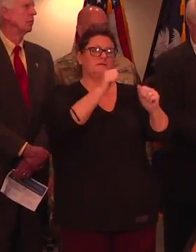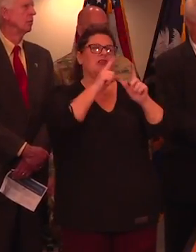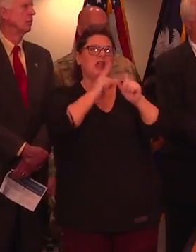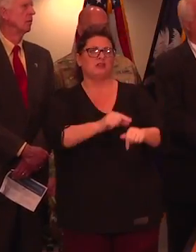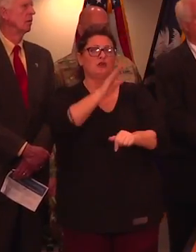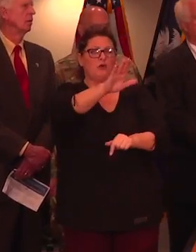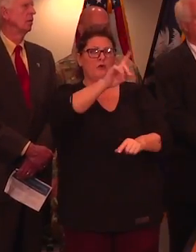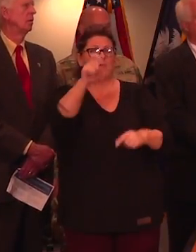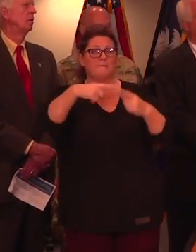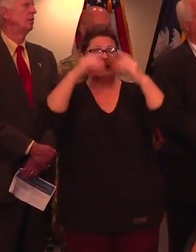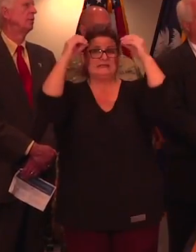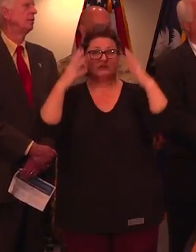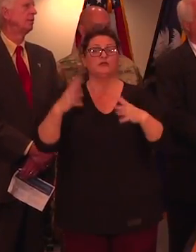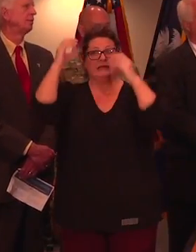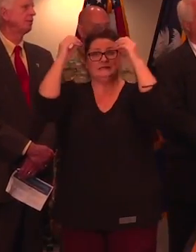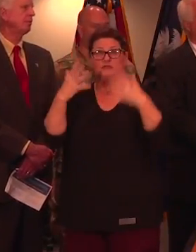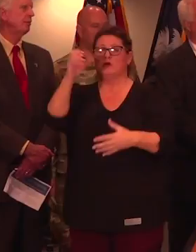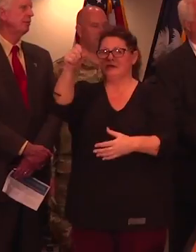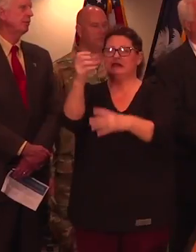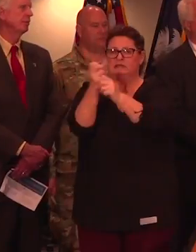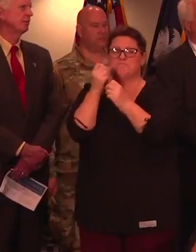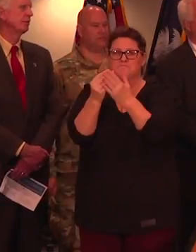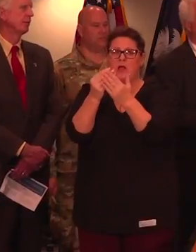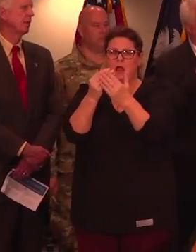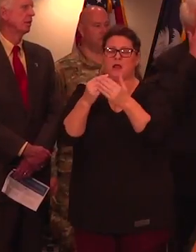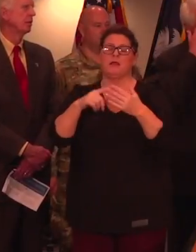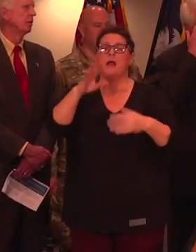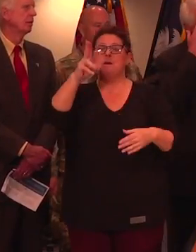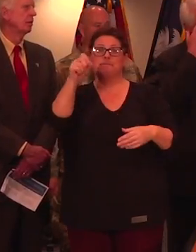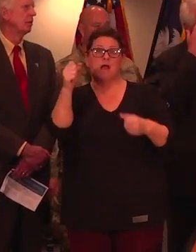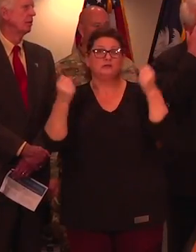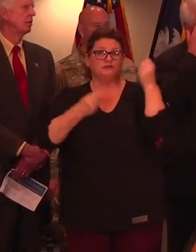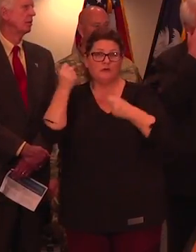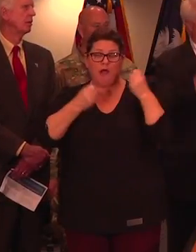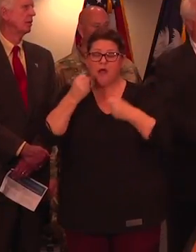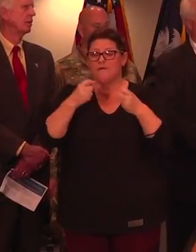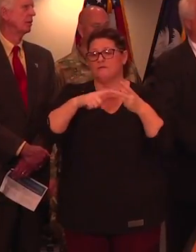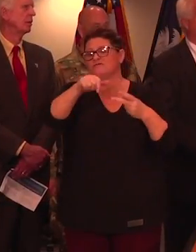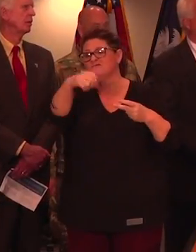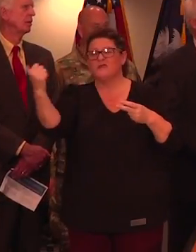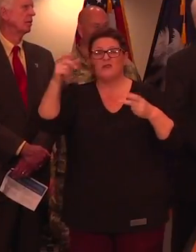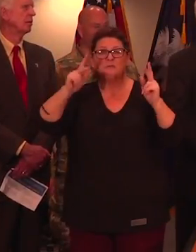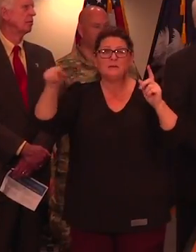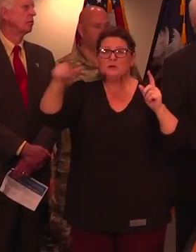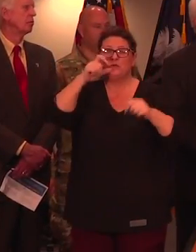regarding teachers. Yes, you're right. Teachers will be paid. The bus drivers, other